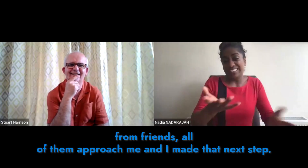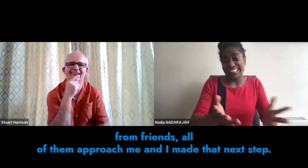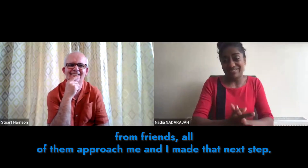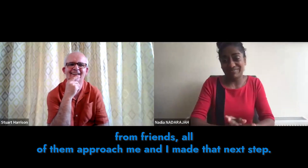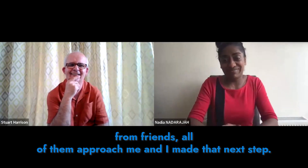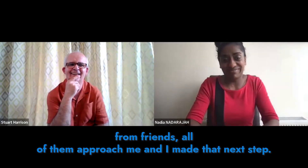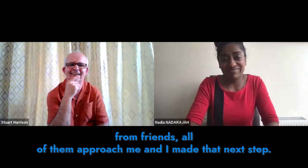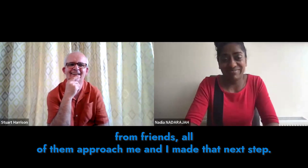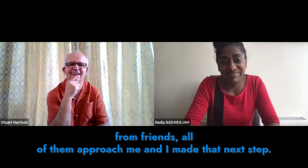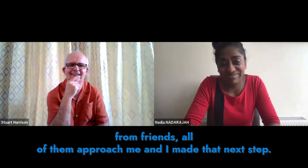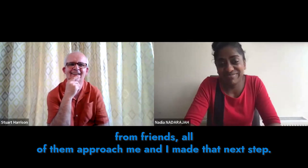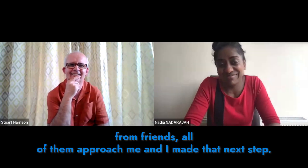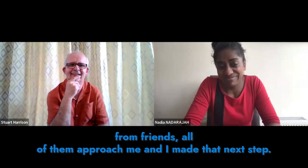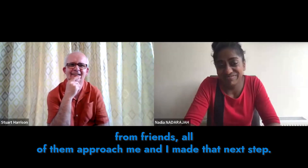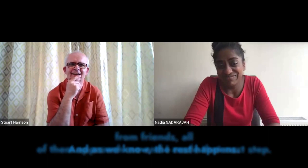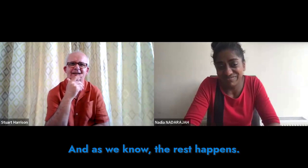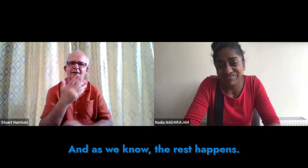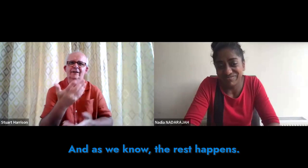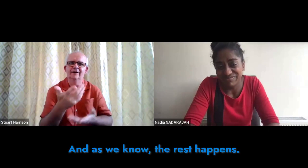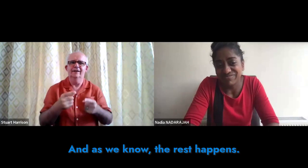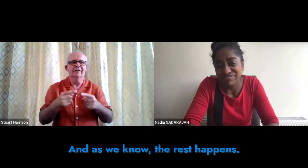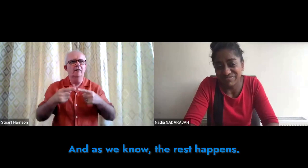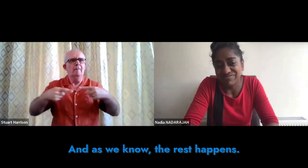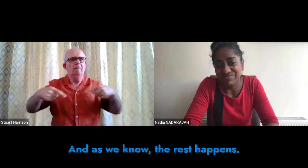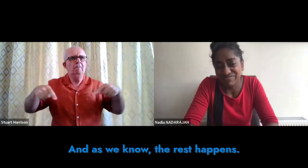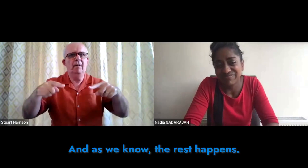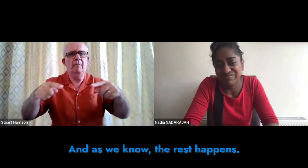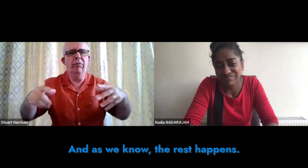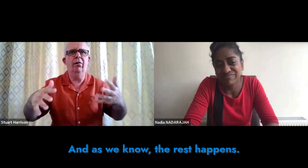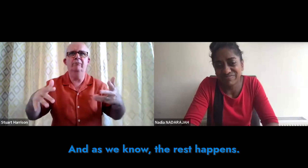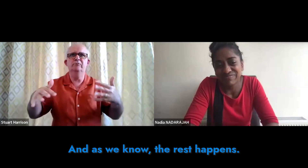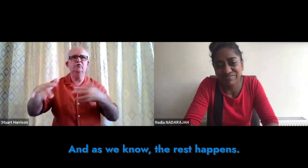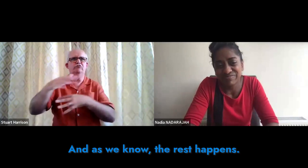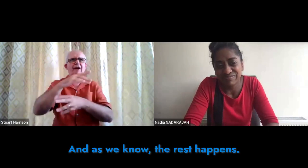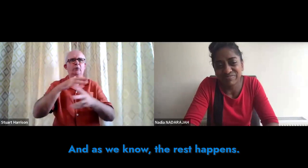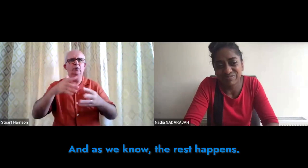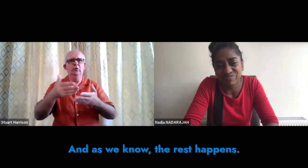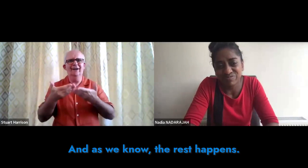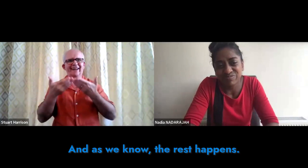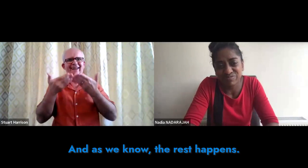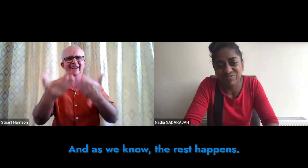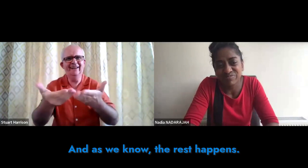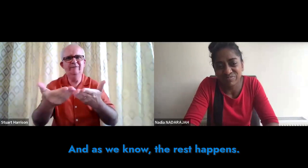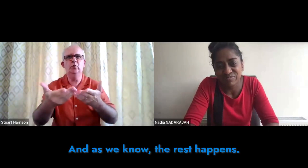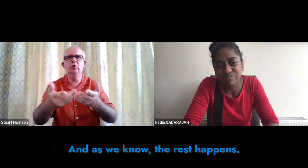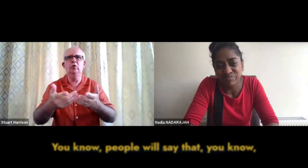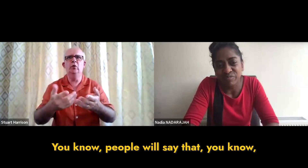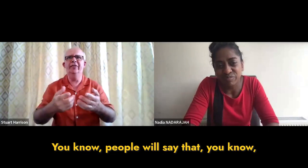them approached me, and I made that next step. And as we know, Mm. the rest happened.